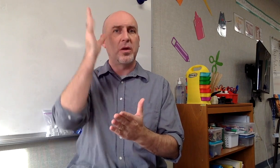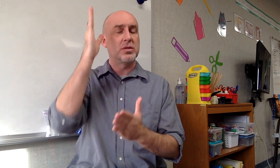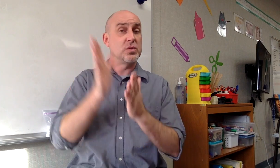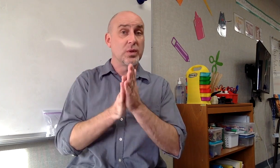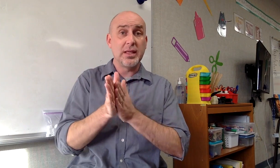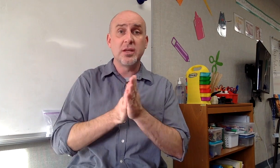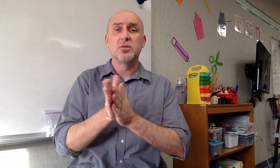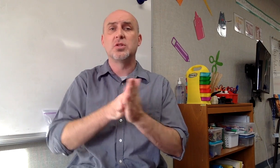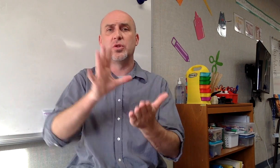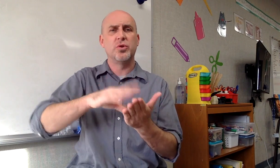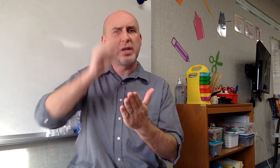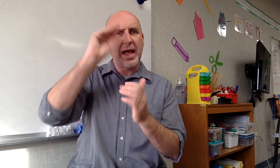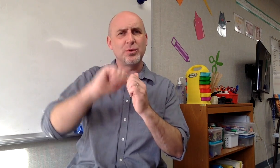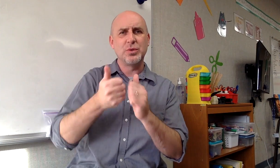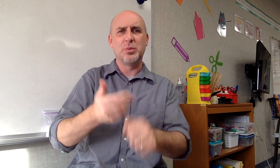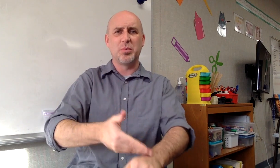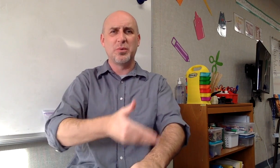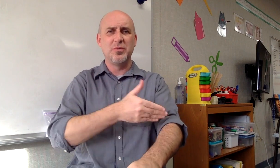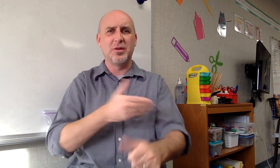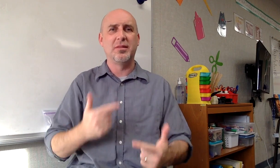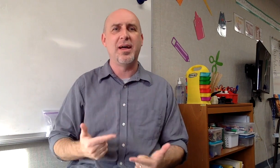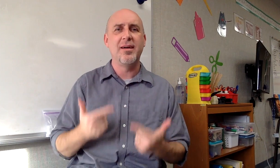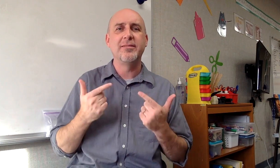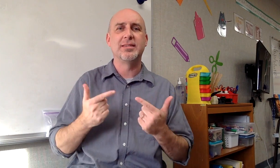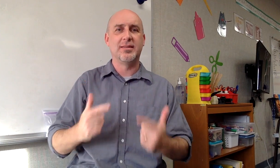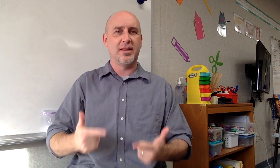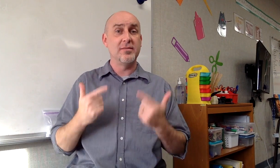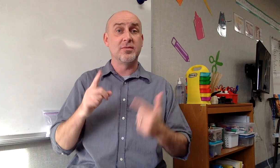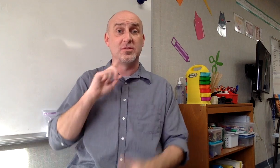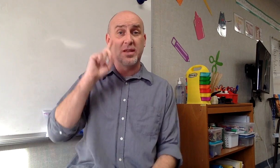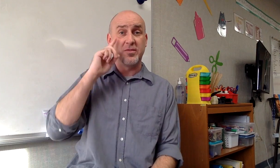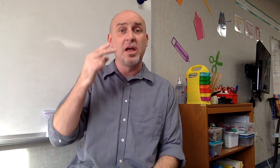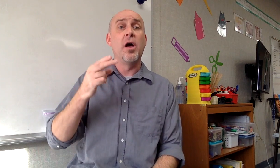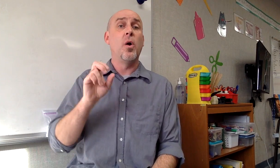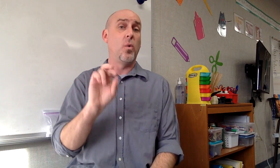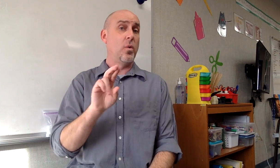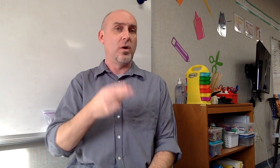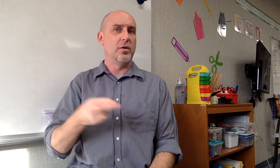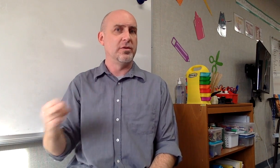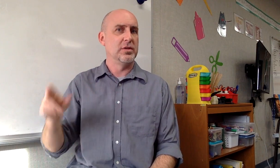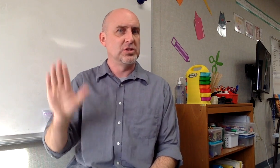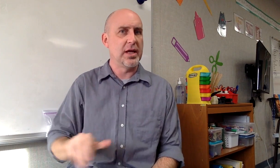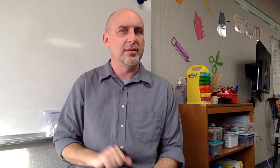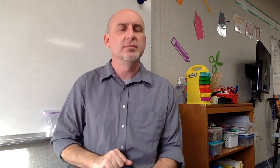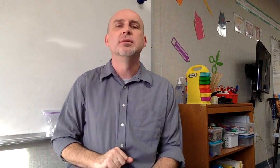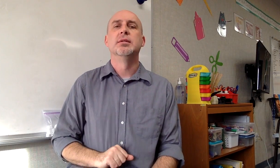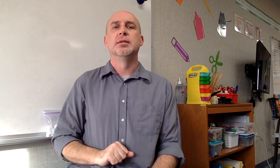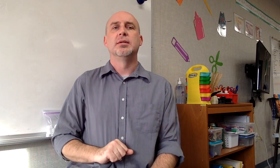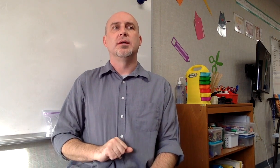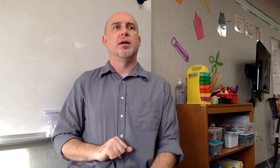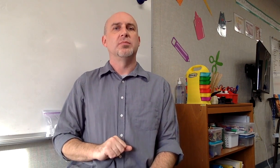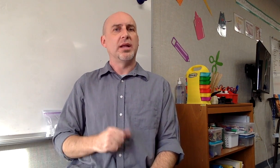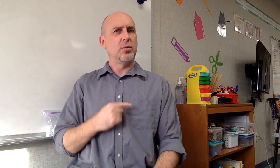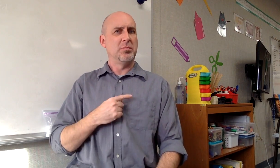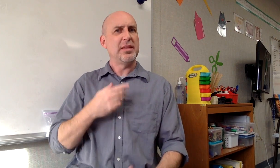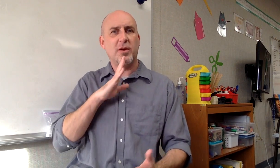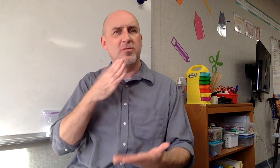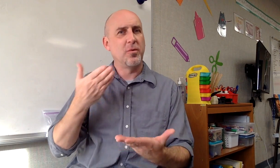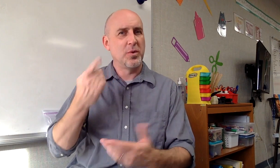parents who are eager to learn how to improve their lives and the lives of their deaf or hard of hearing child, that I would be there for you.